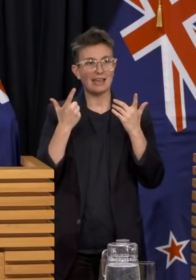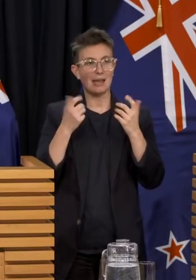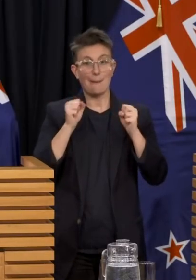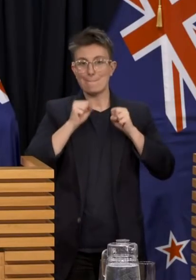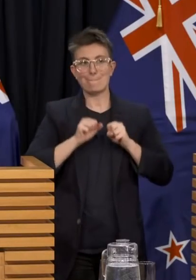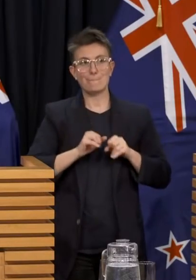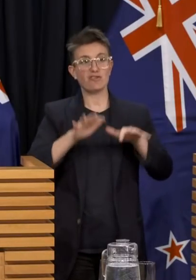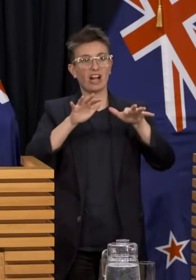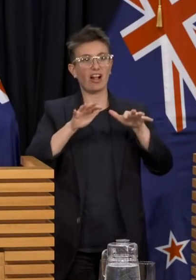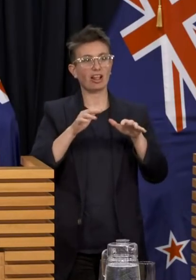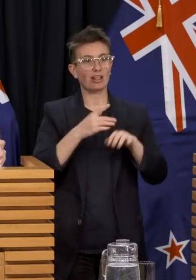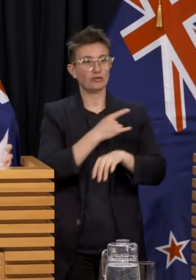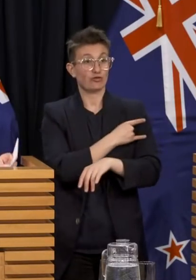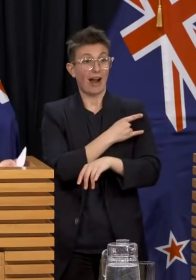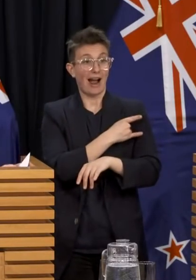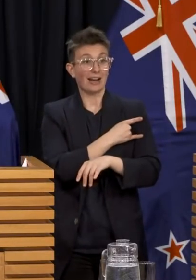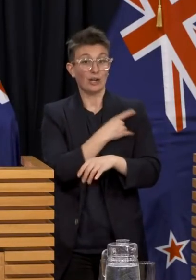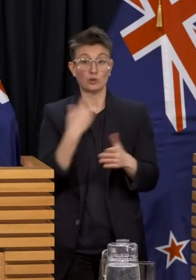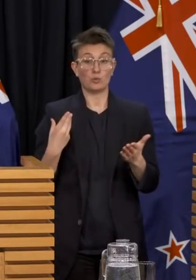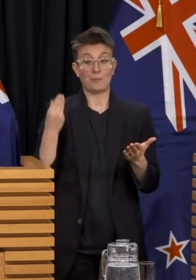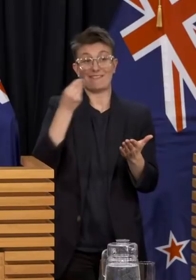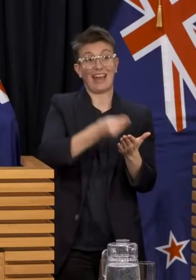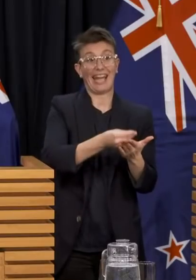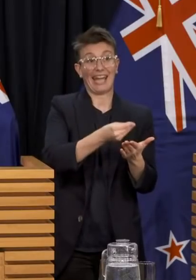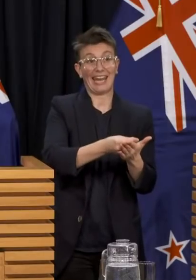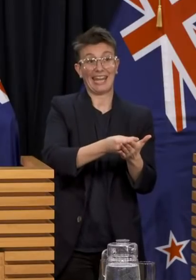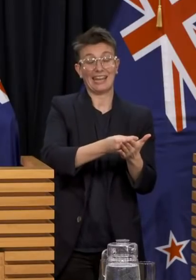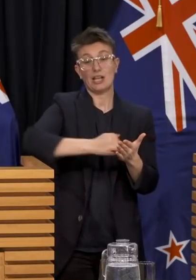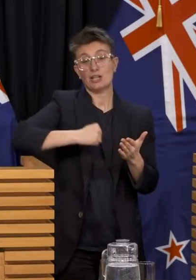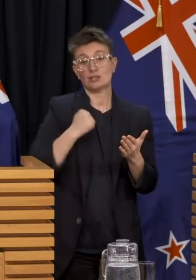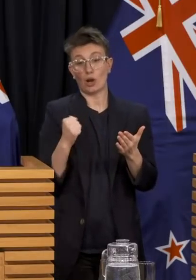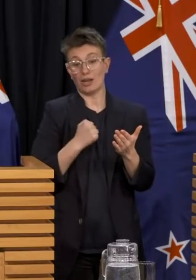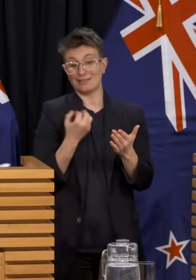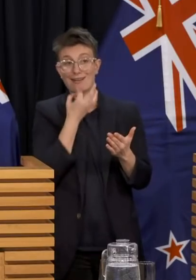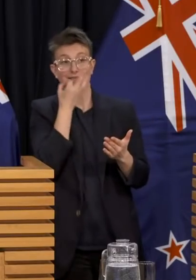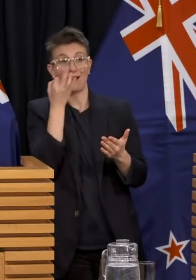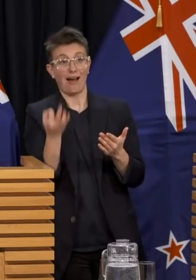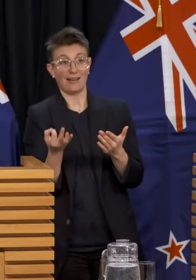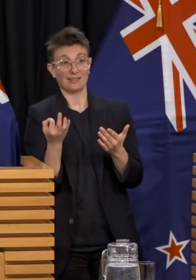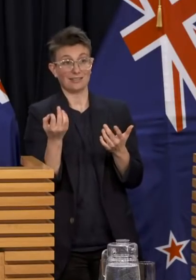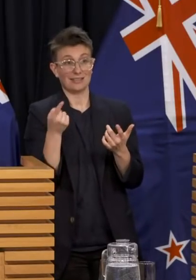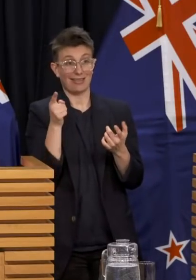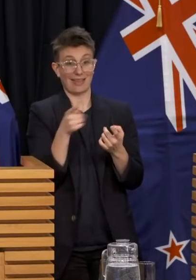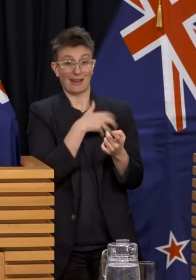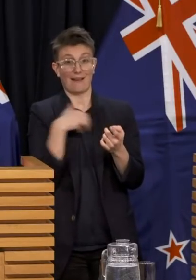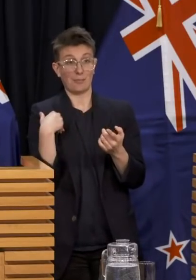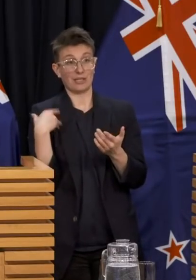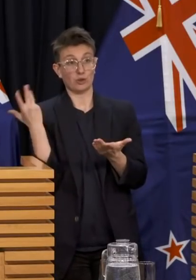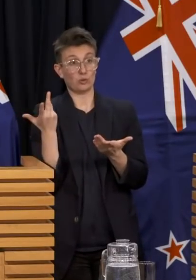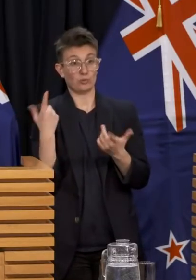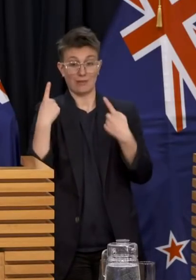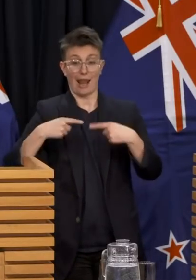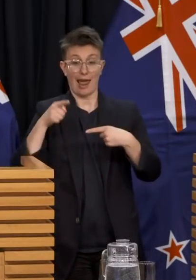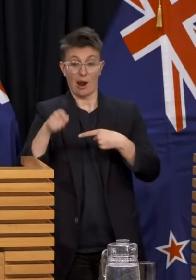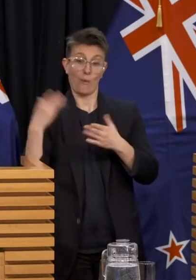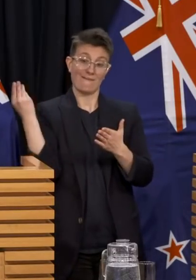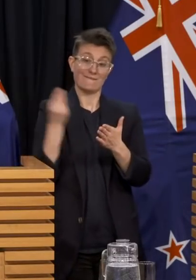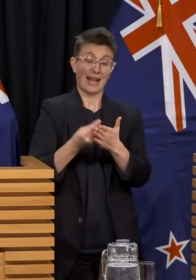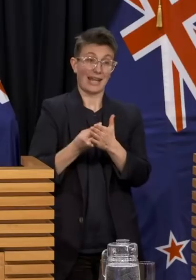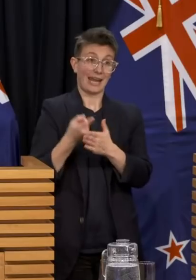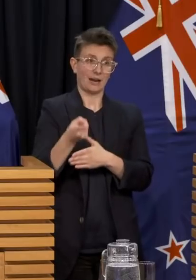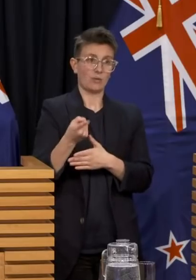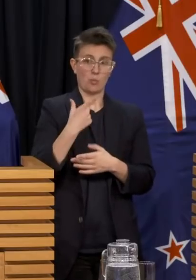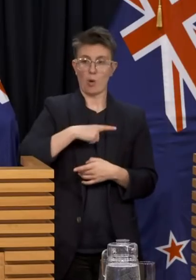Scotland's government has bypassed the equivalent of our Farm Act to fund cystic fibrosis drugs. Why can't your government do the same? Oh, so for one